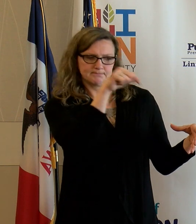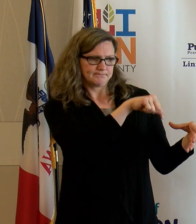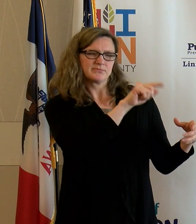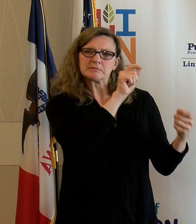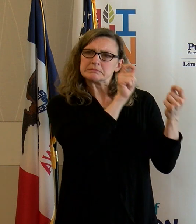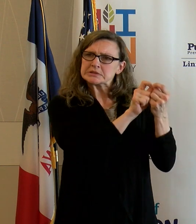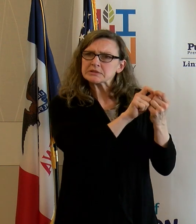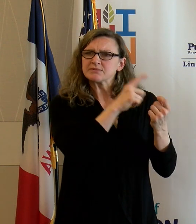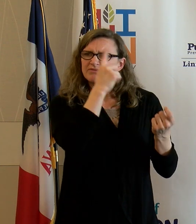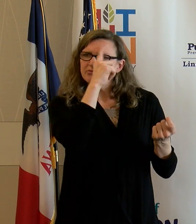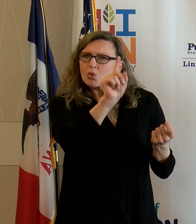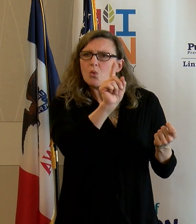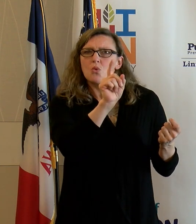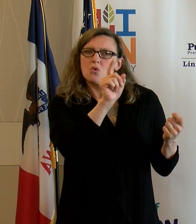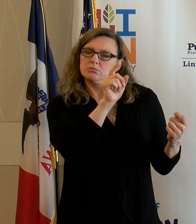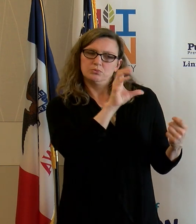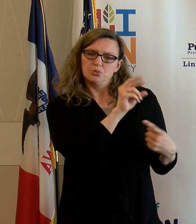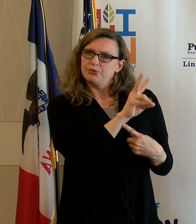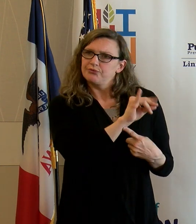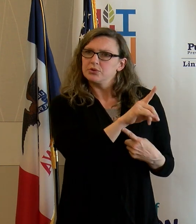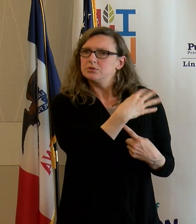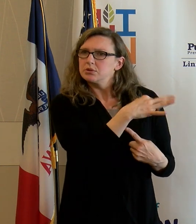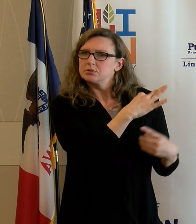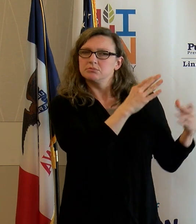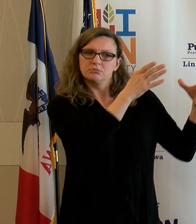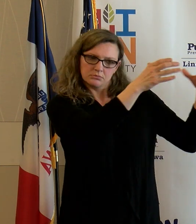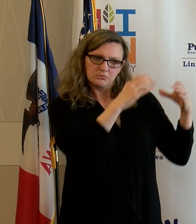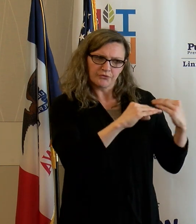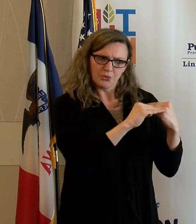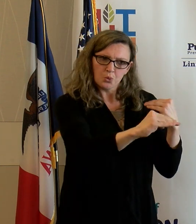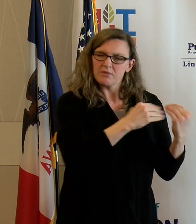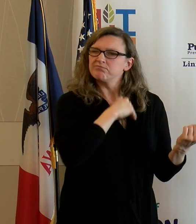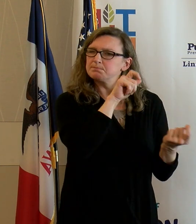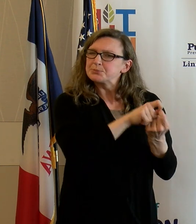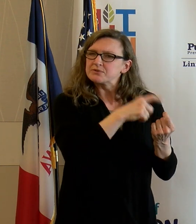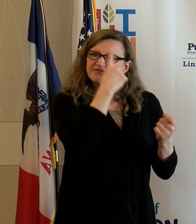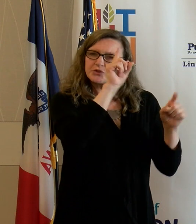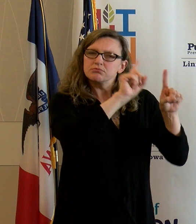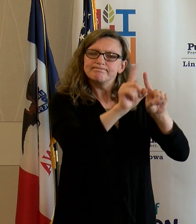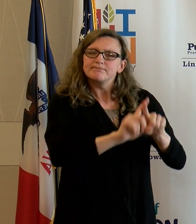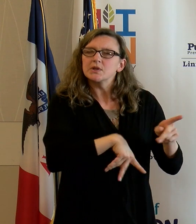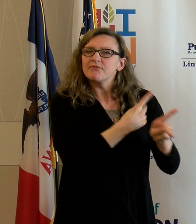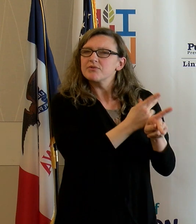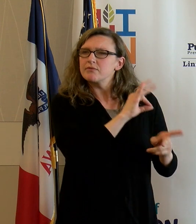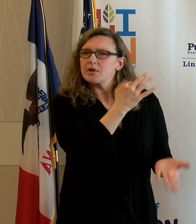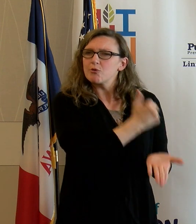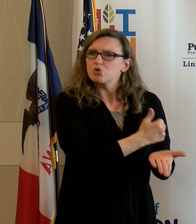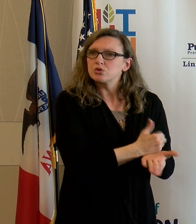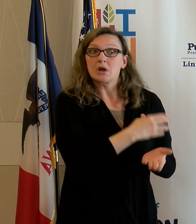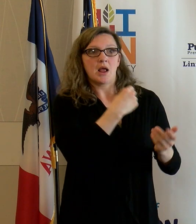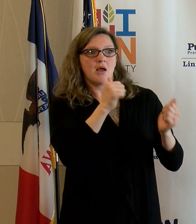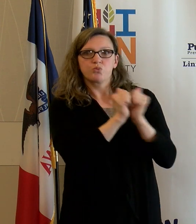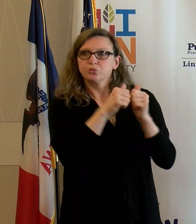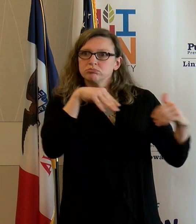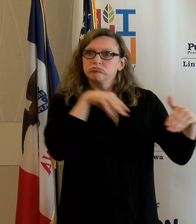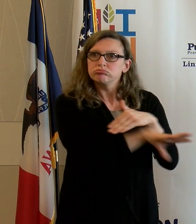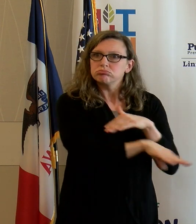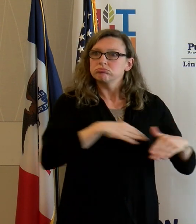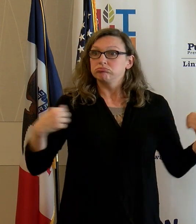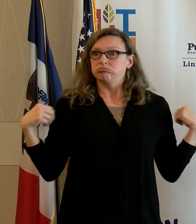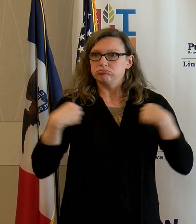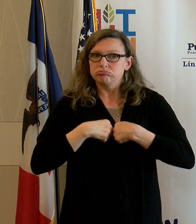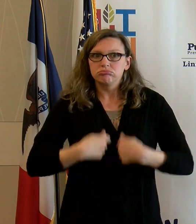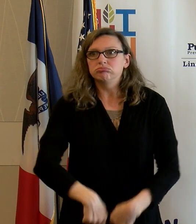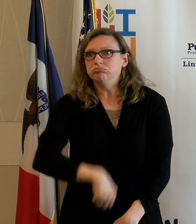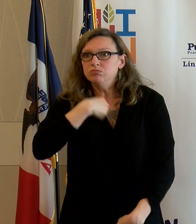put on really impressive protective equipment, and then they can stay and work on that floor for a period of time and come off. This